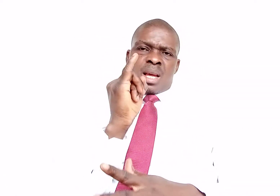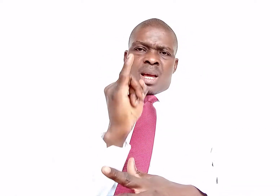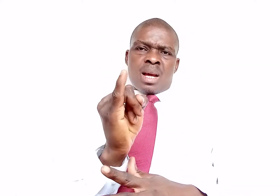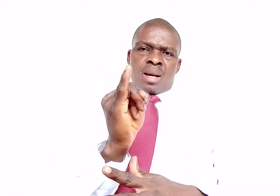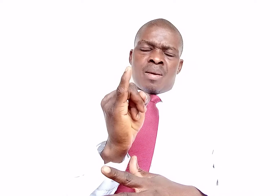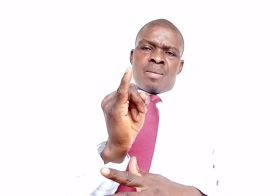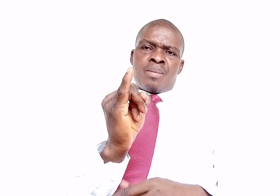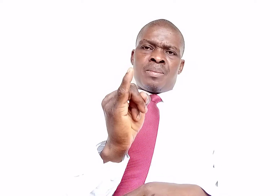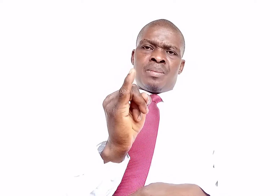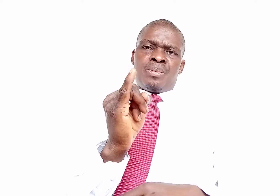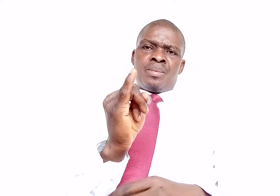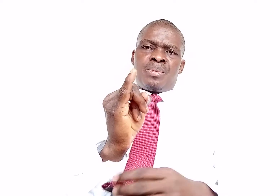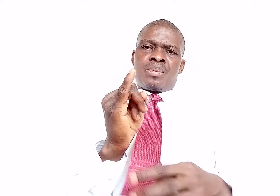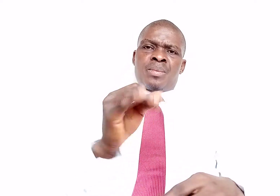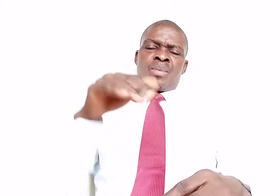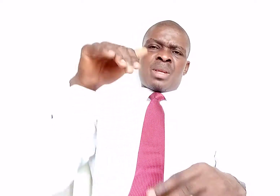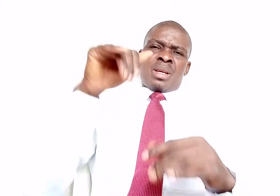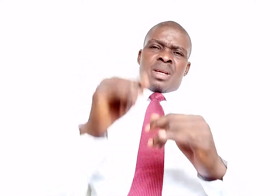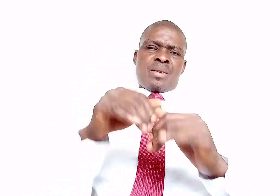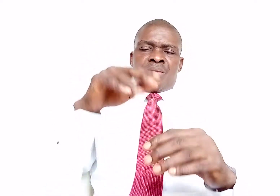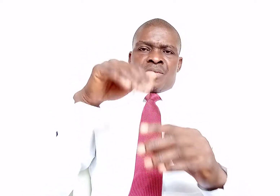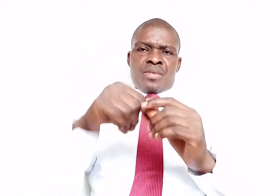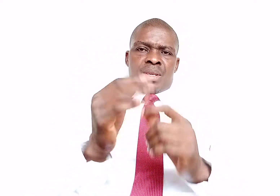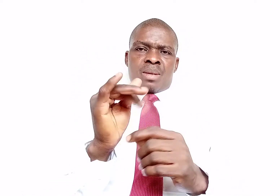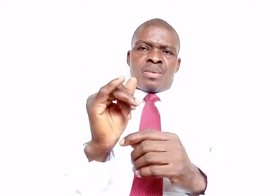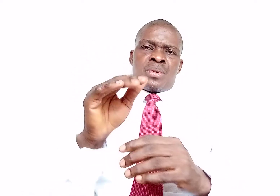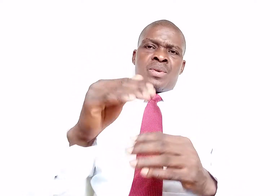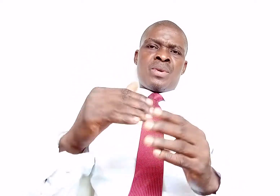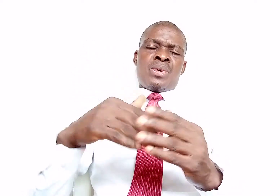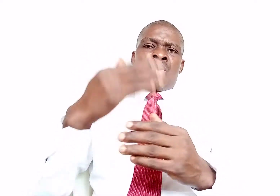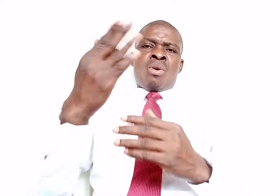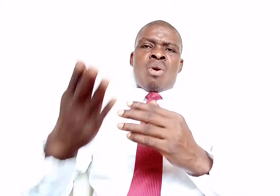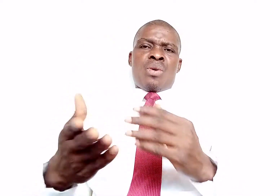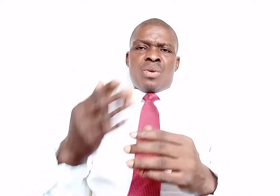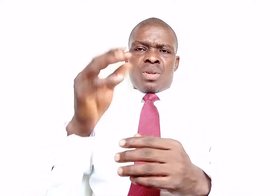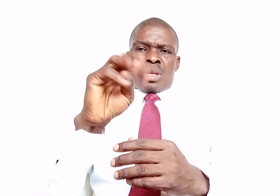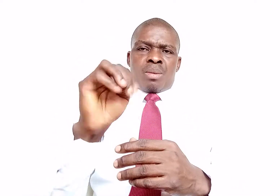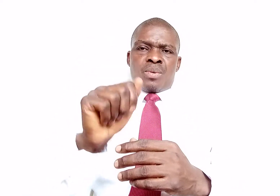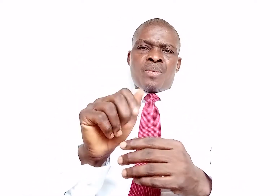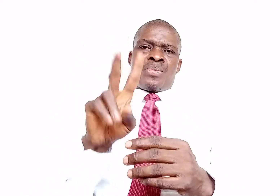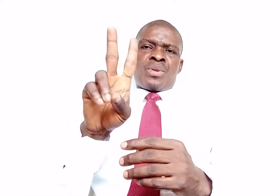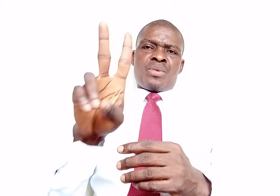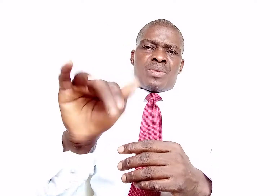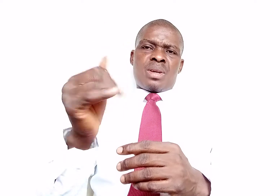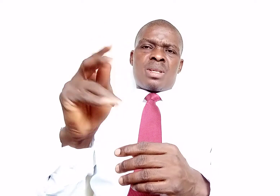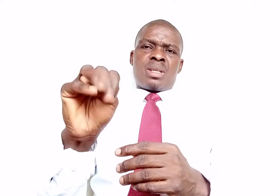perceivable, invisible, edible, visible,